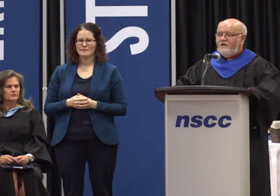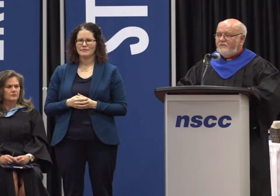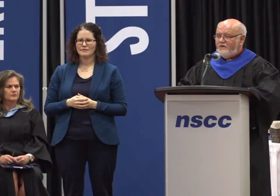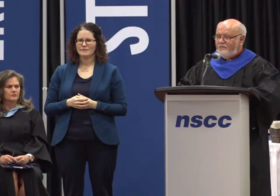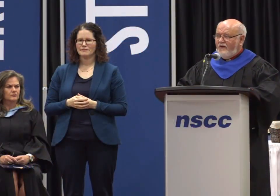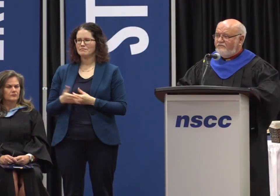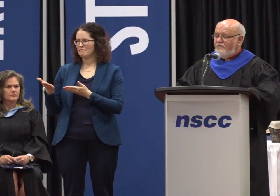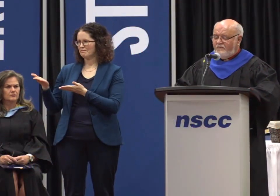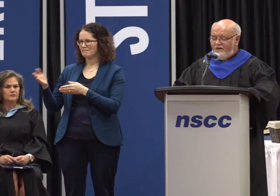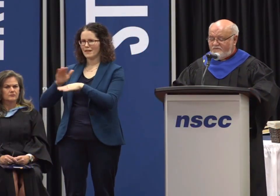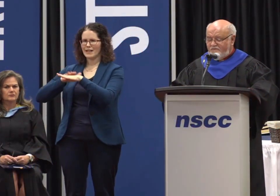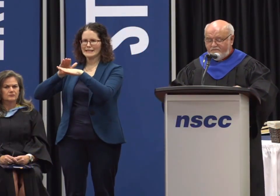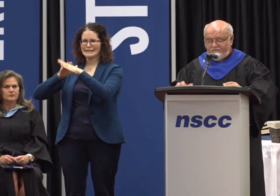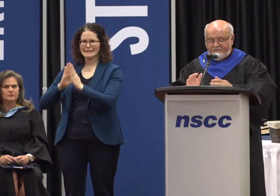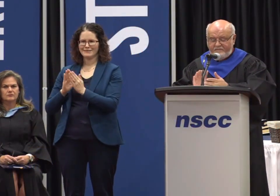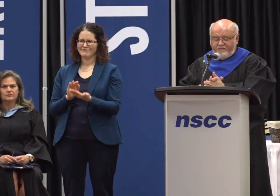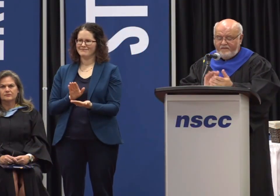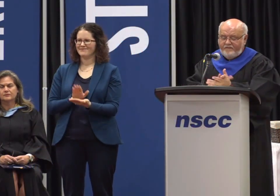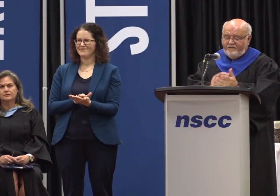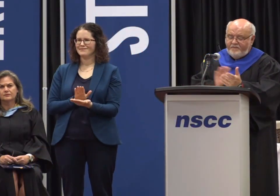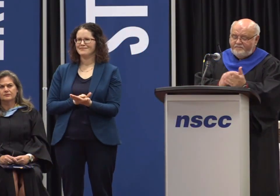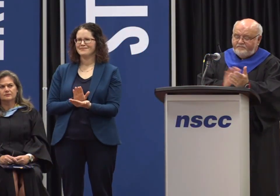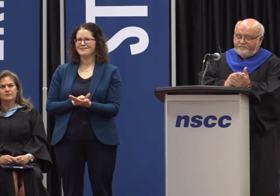Ladies and gentlemen, our platform guests.